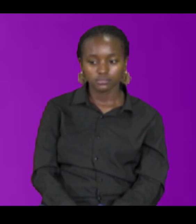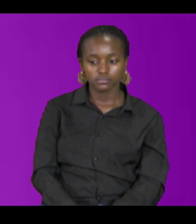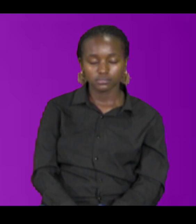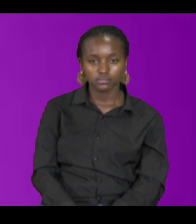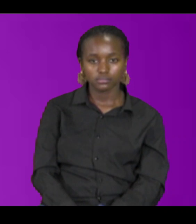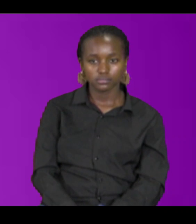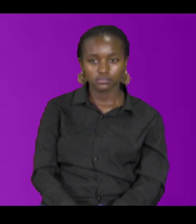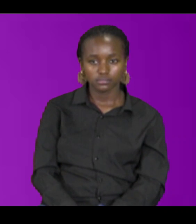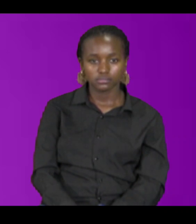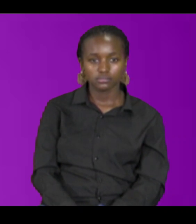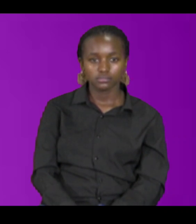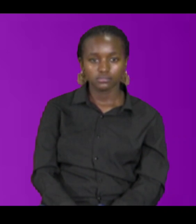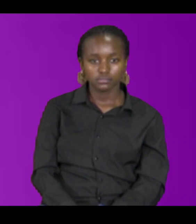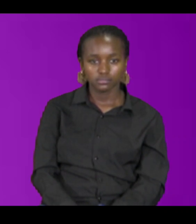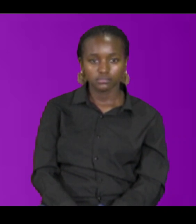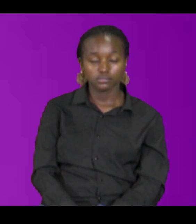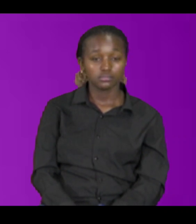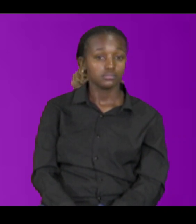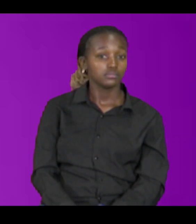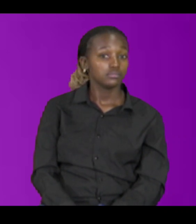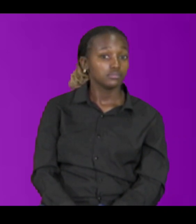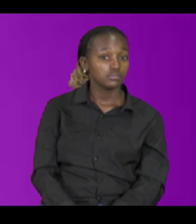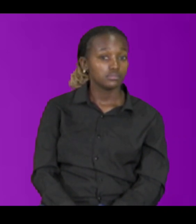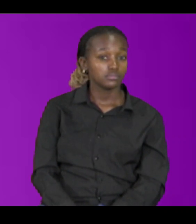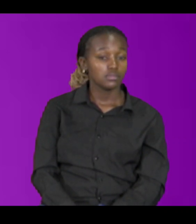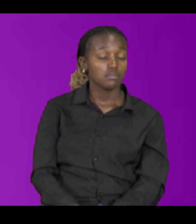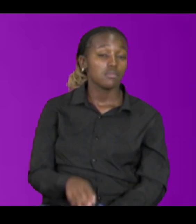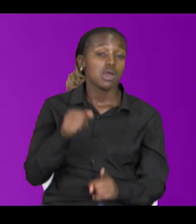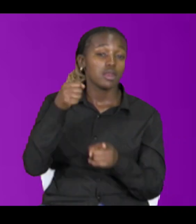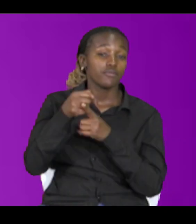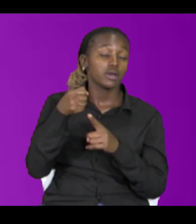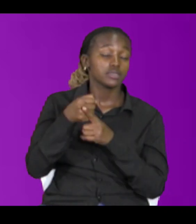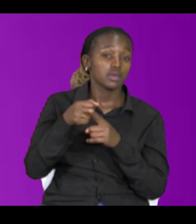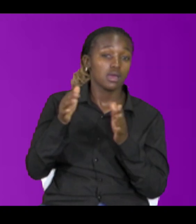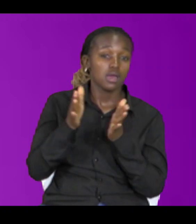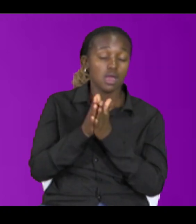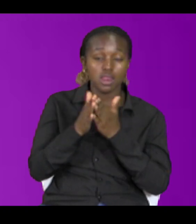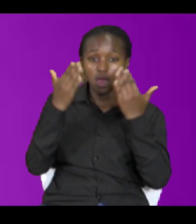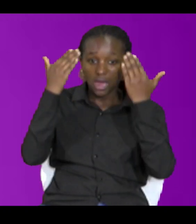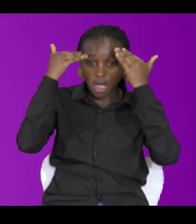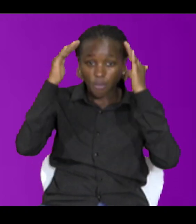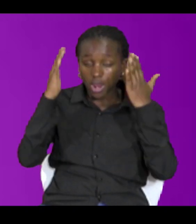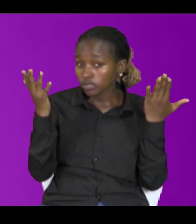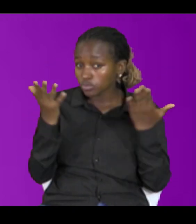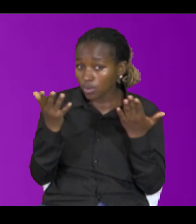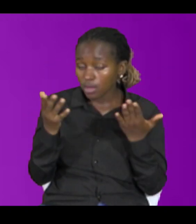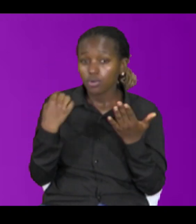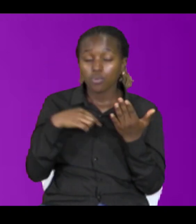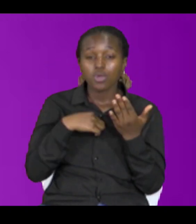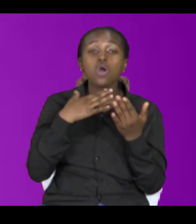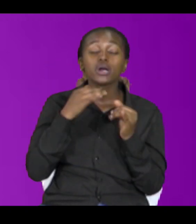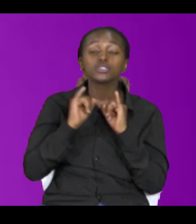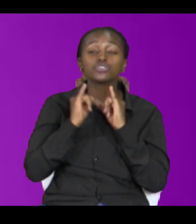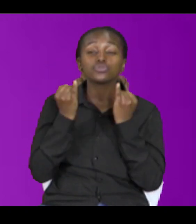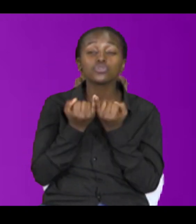And then when we talk about advocacy and awareness, we've talked about institutions training their